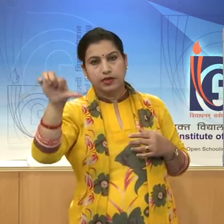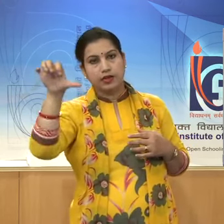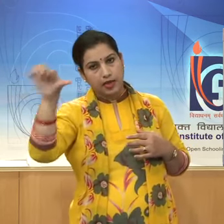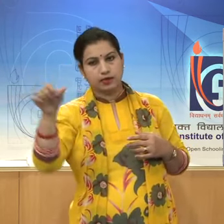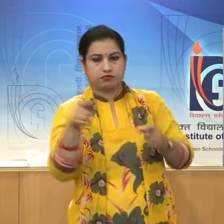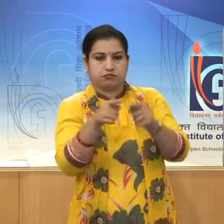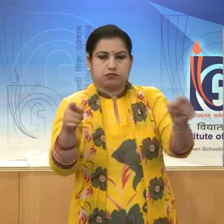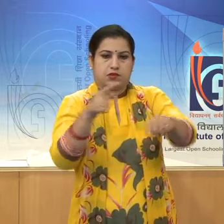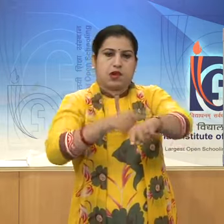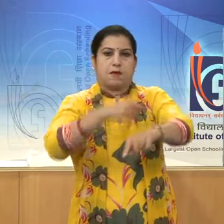1499.